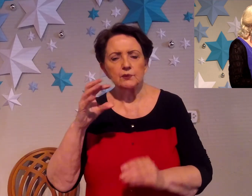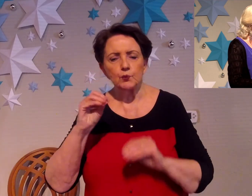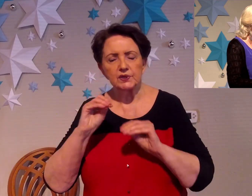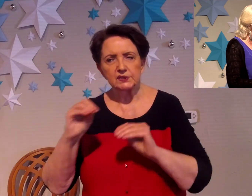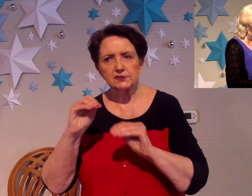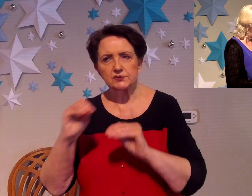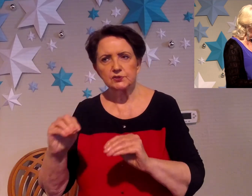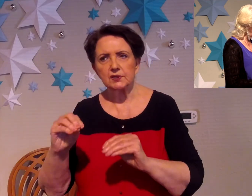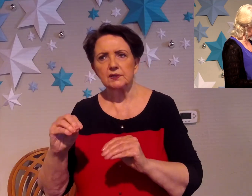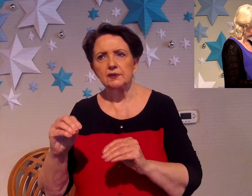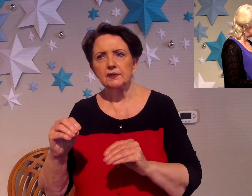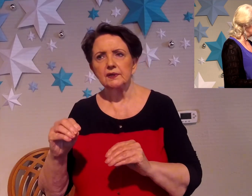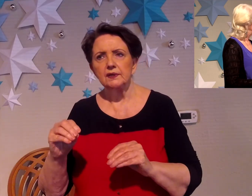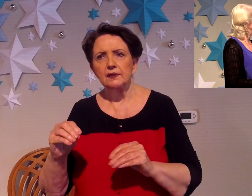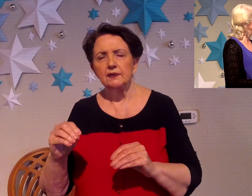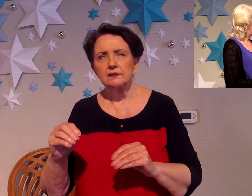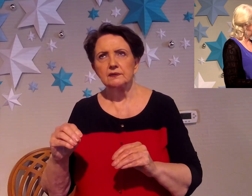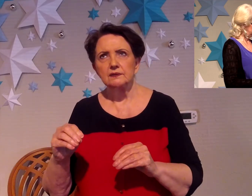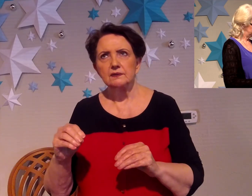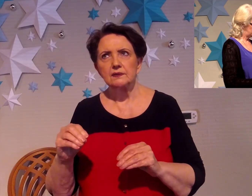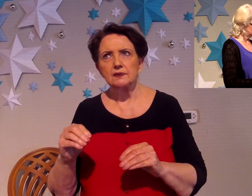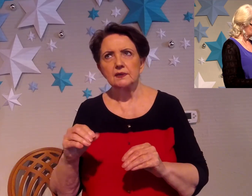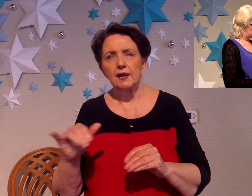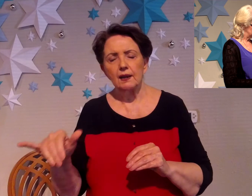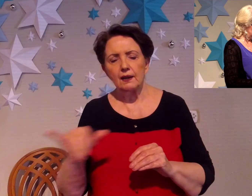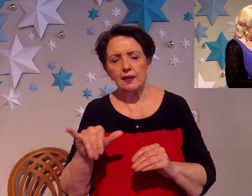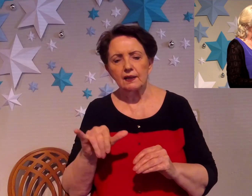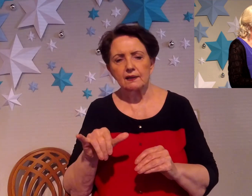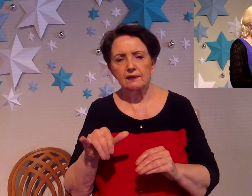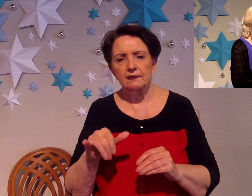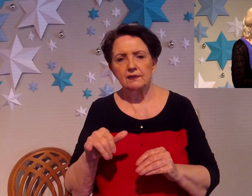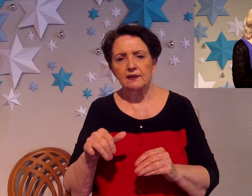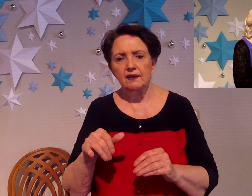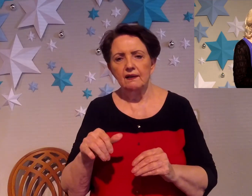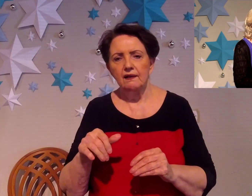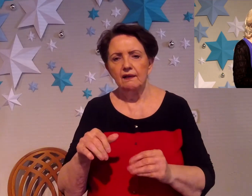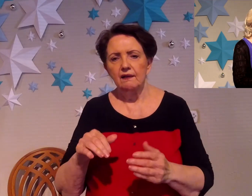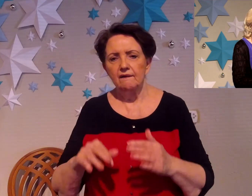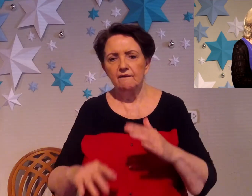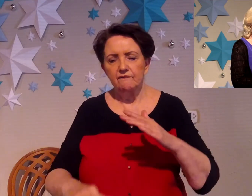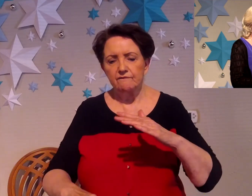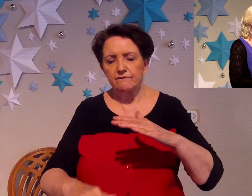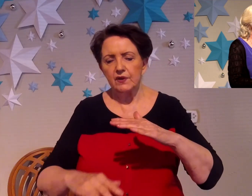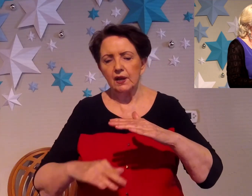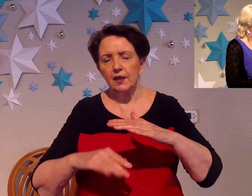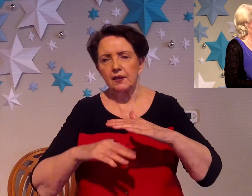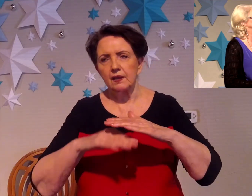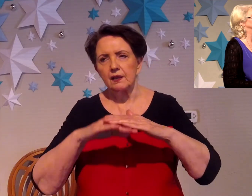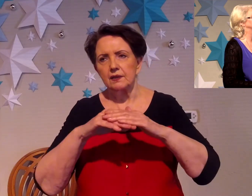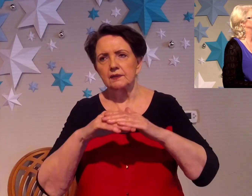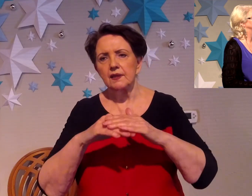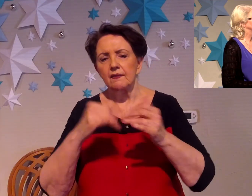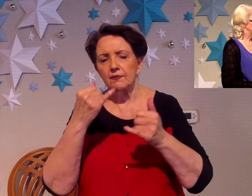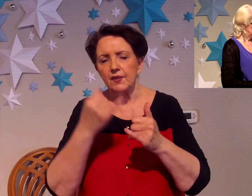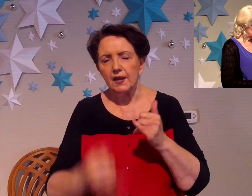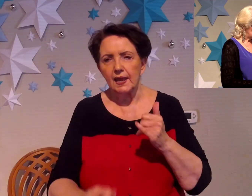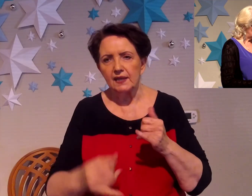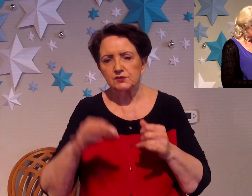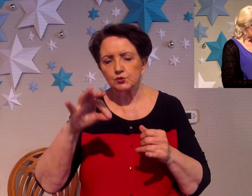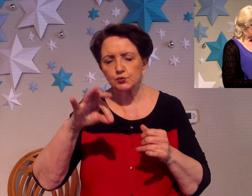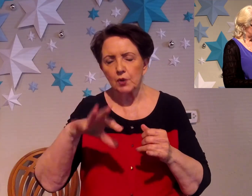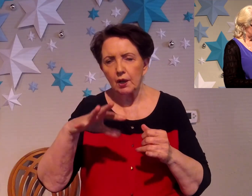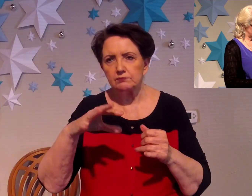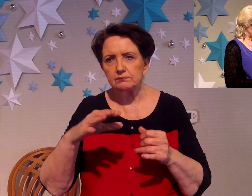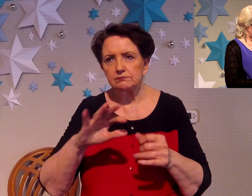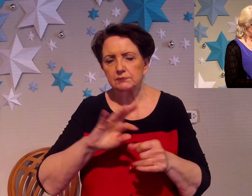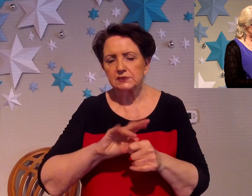in filling a vessel drop by drop. There is a last drop which makes the vessel run over. So